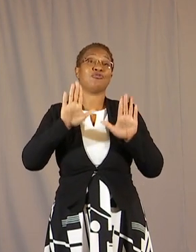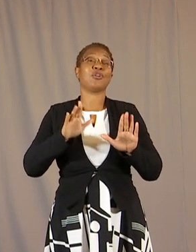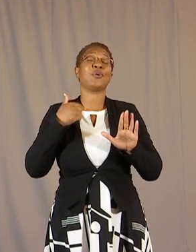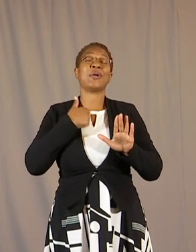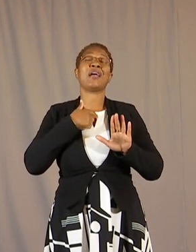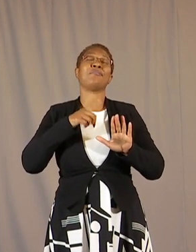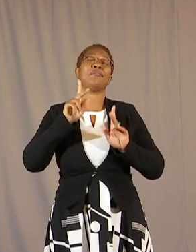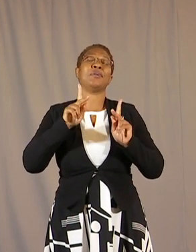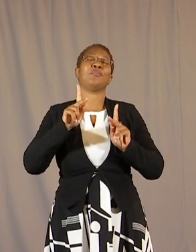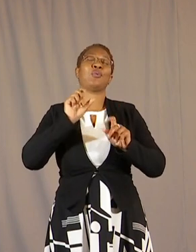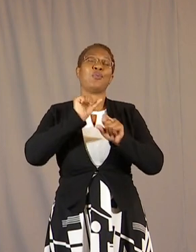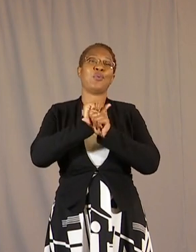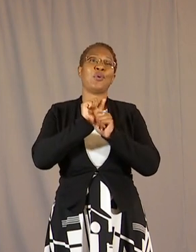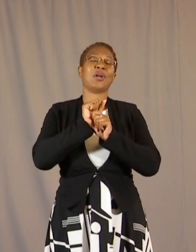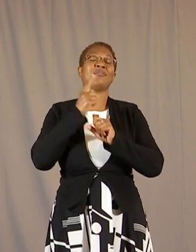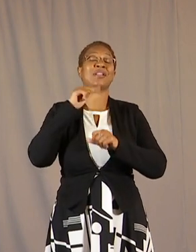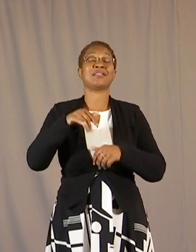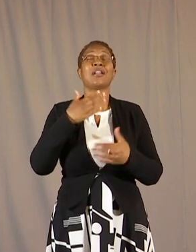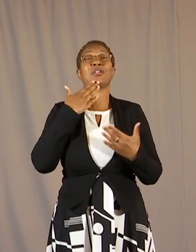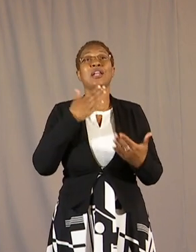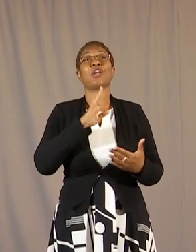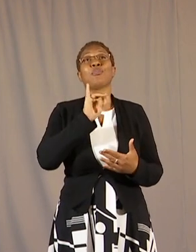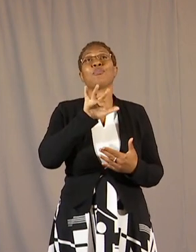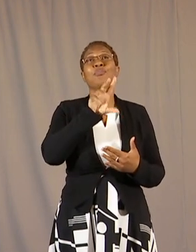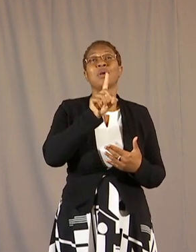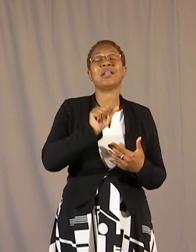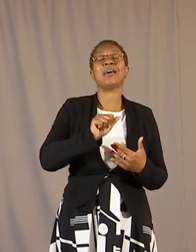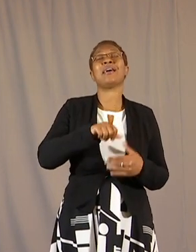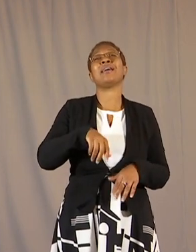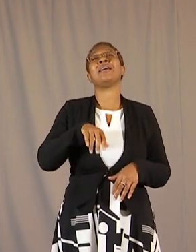Yesenia, Brenda, Tommy,